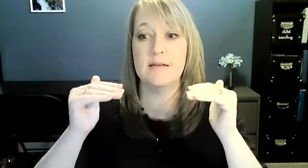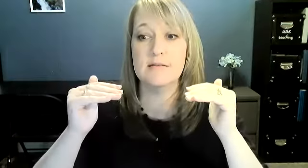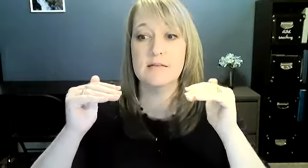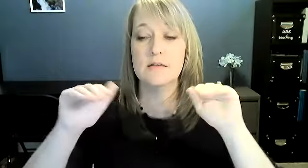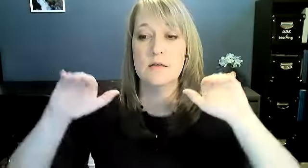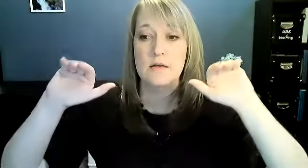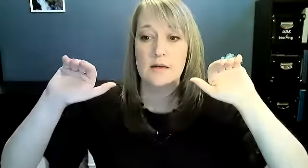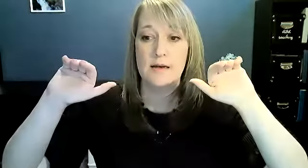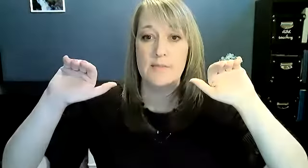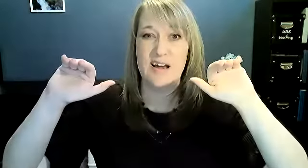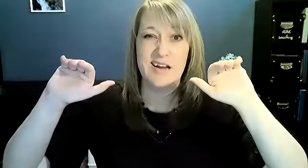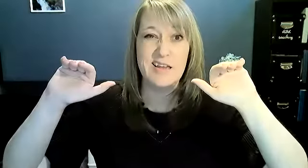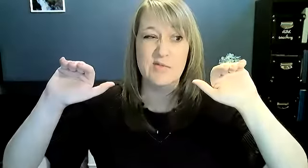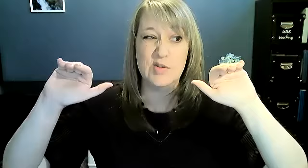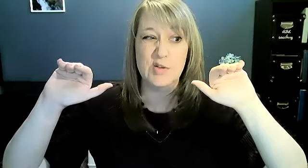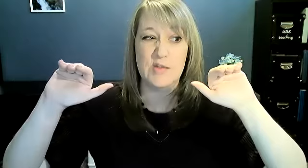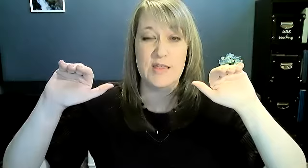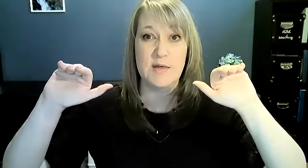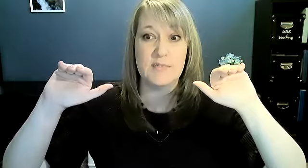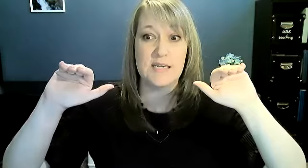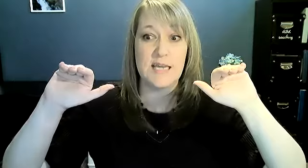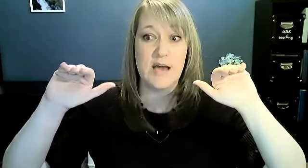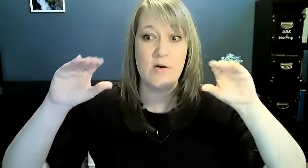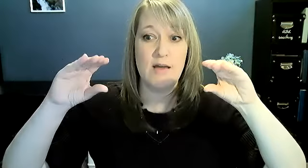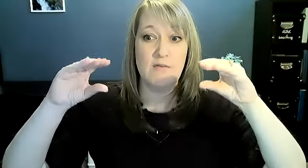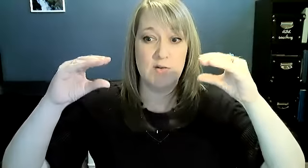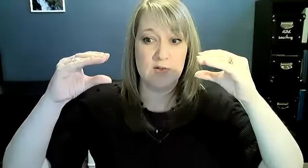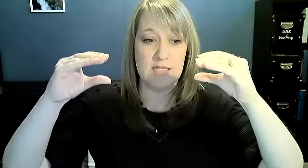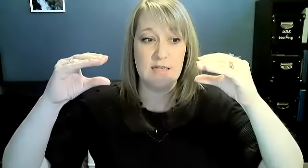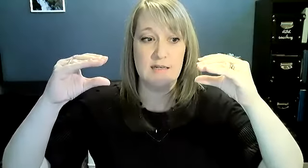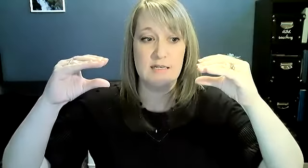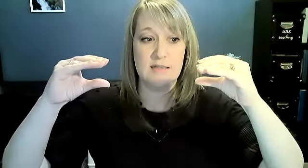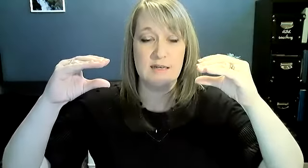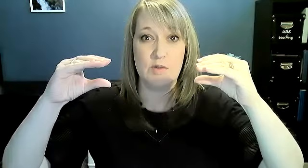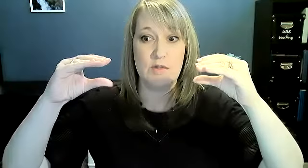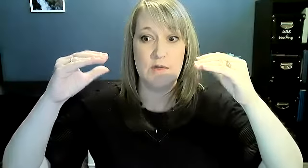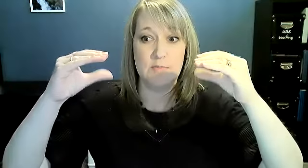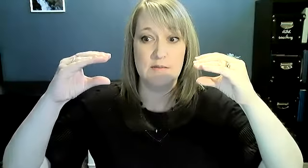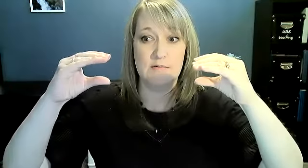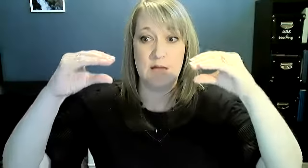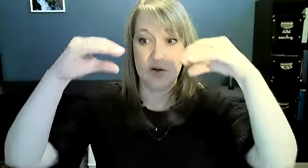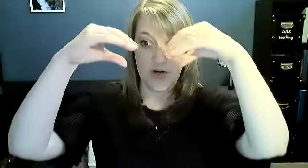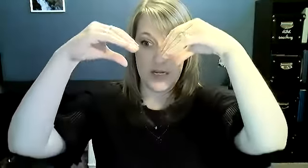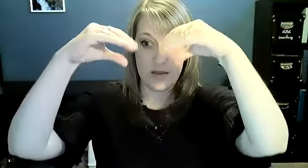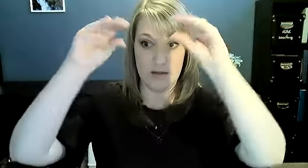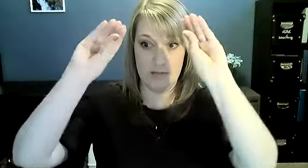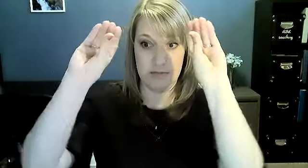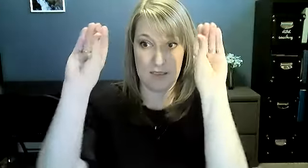hands. I do it with the thumb sticking out. I've also seen it signed with the thumbs underneath, like